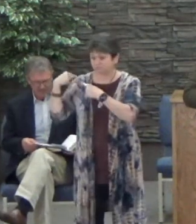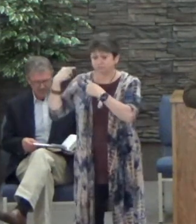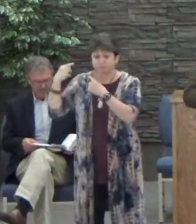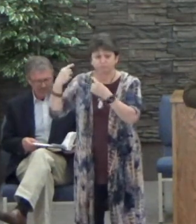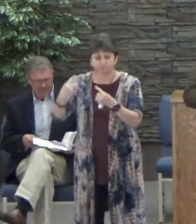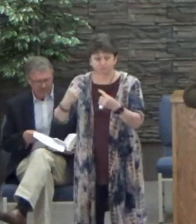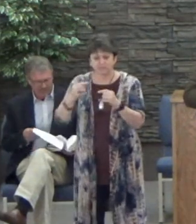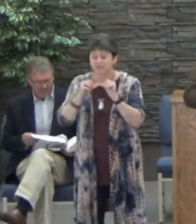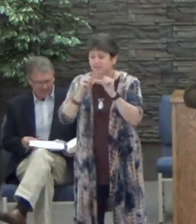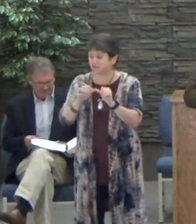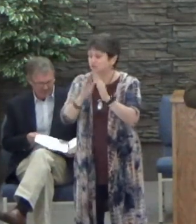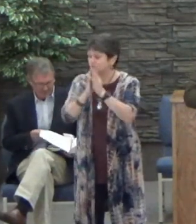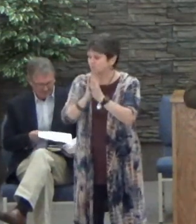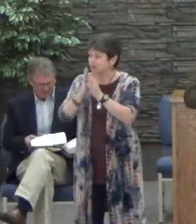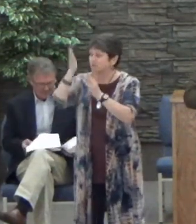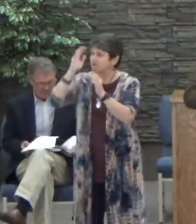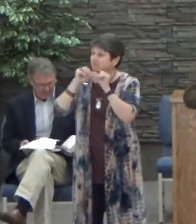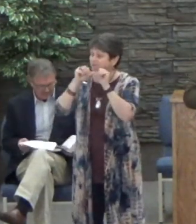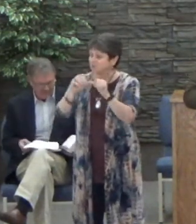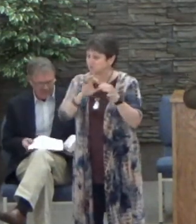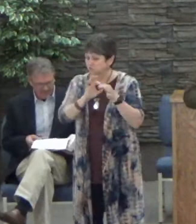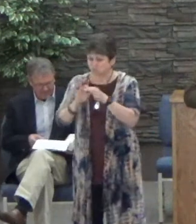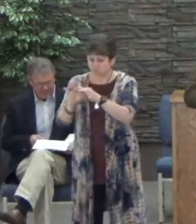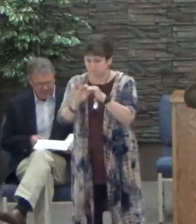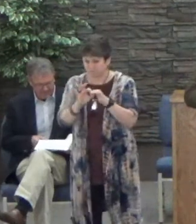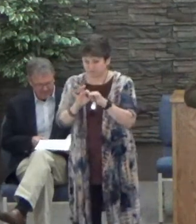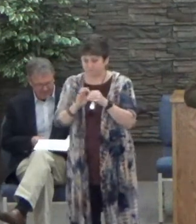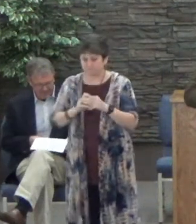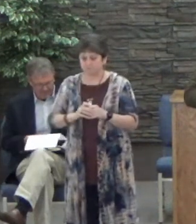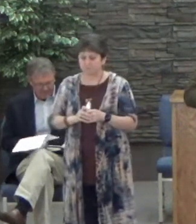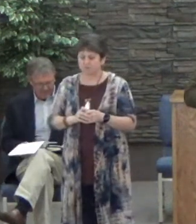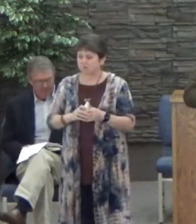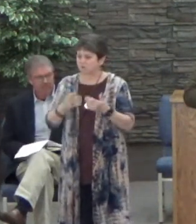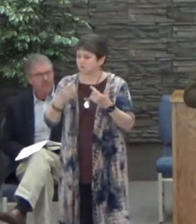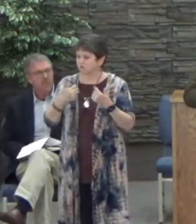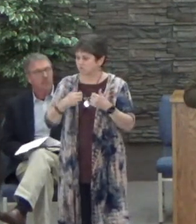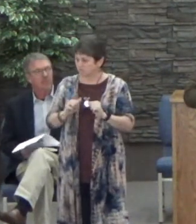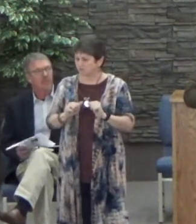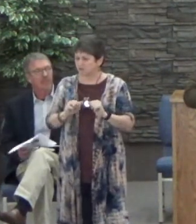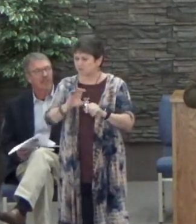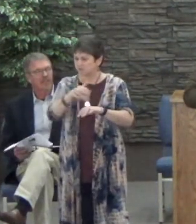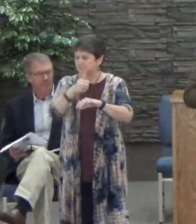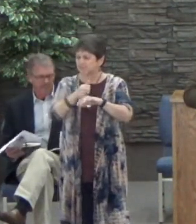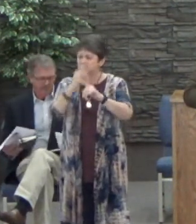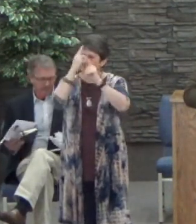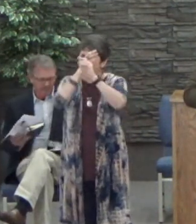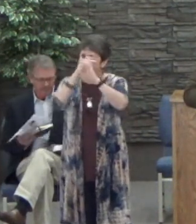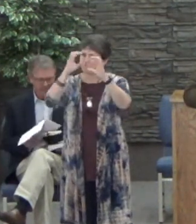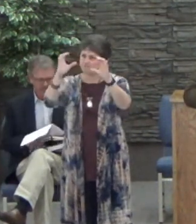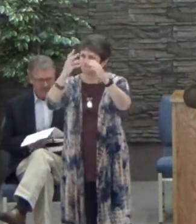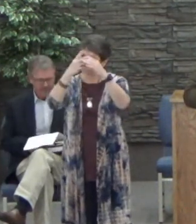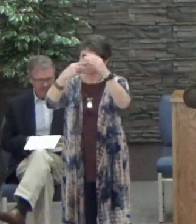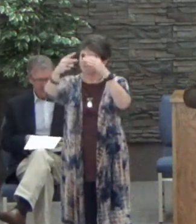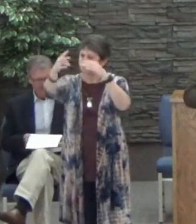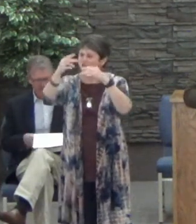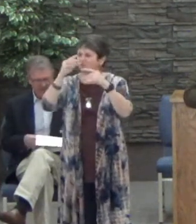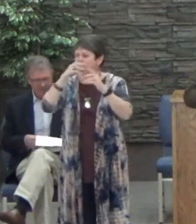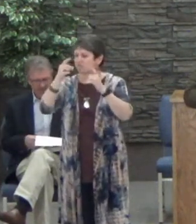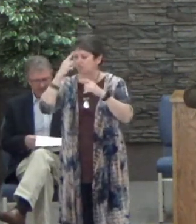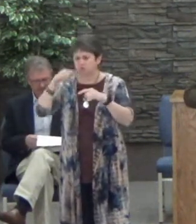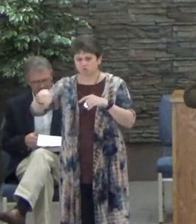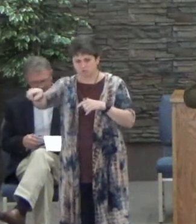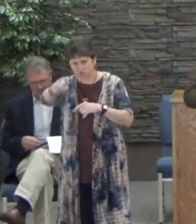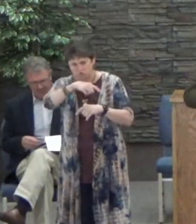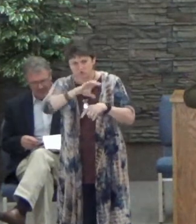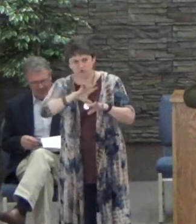and continue to pray that he continues to do so. We have tried to lay out some vision and direction for the church to pray about